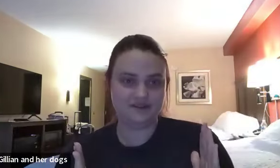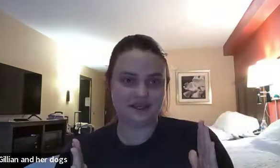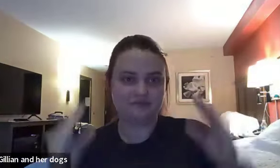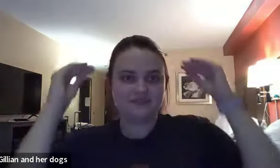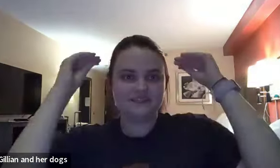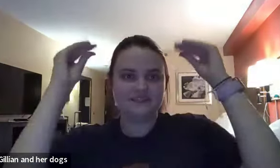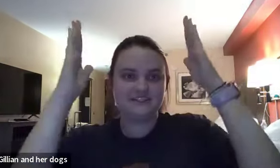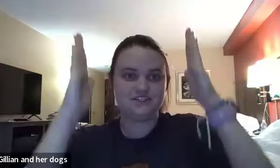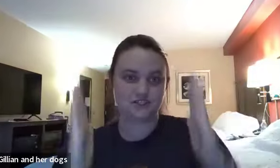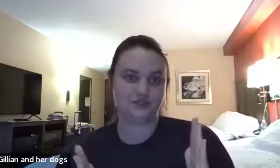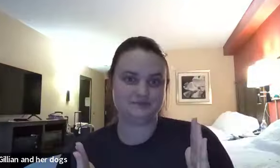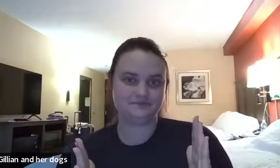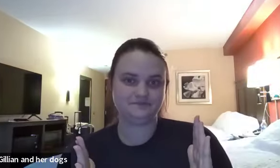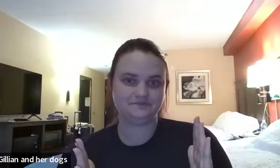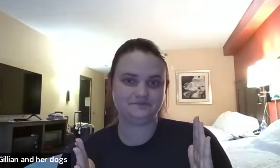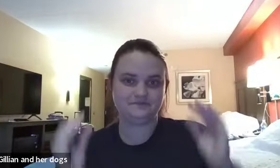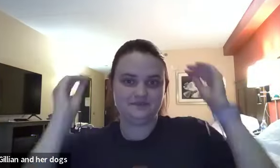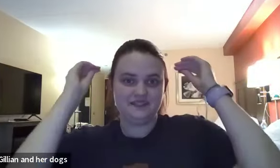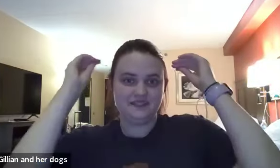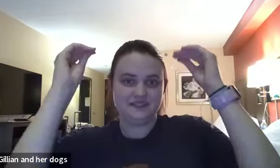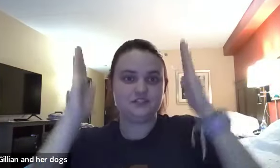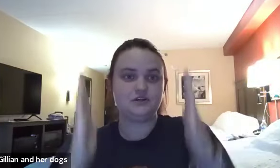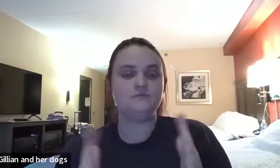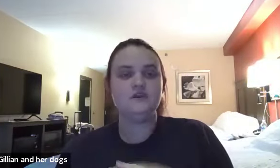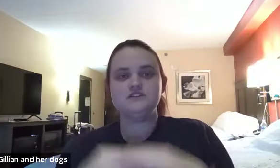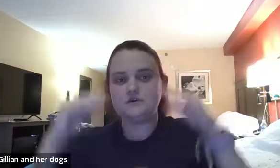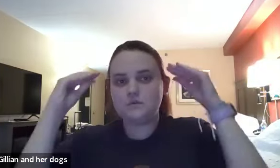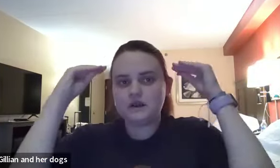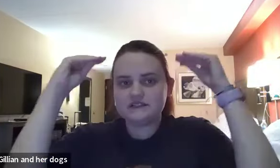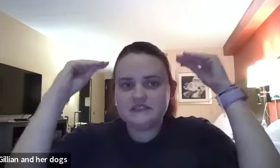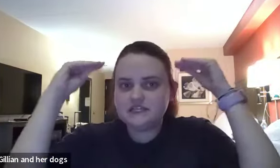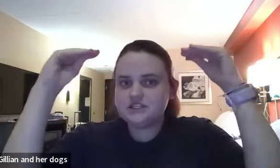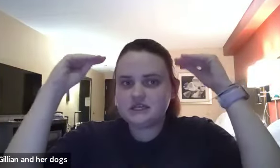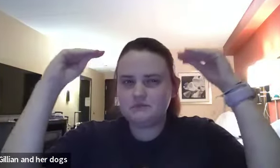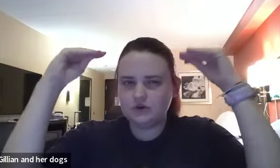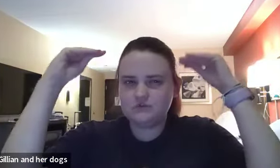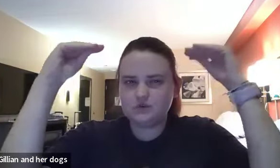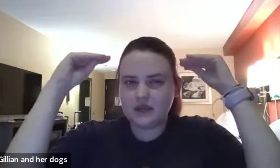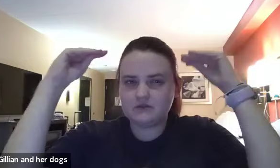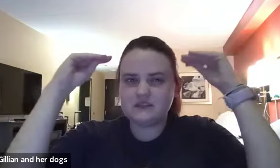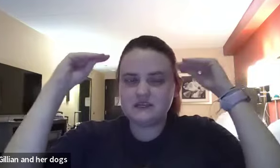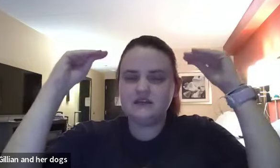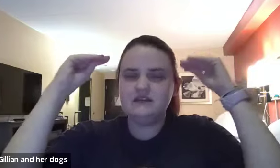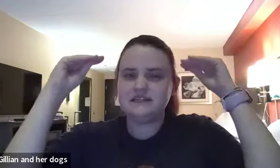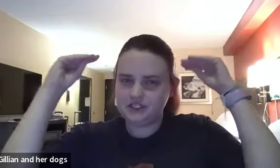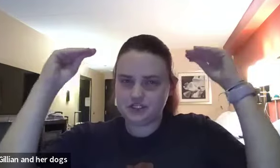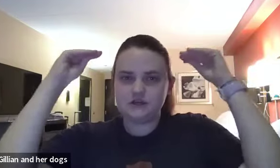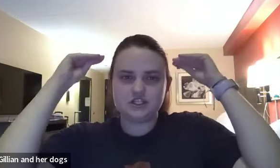side. Teacher. Teacher. So whereas teach is like multiple bouncing, teacher is just going